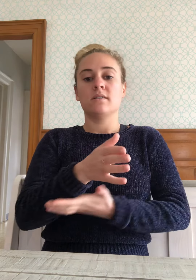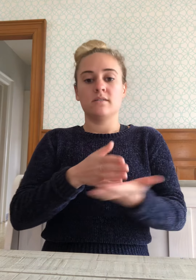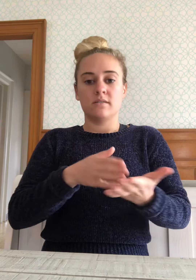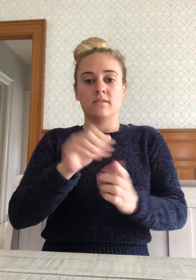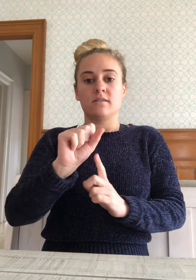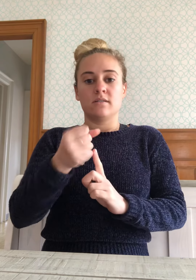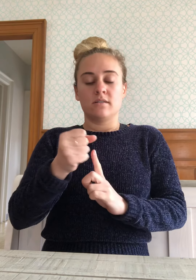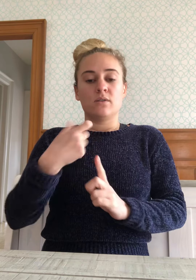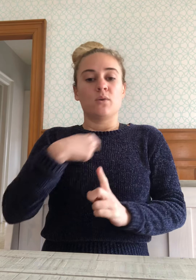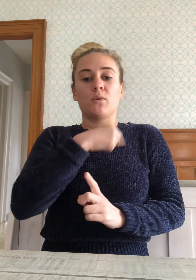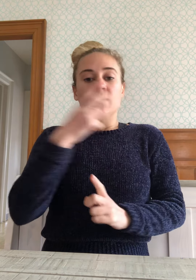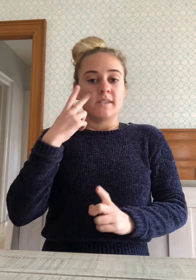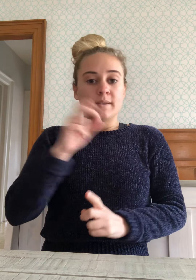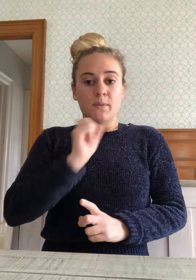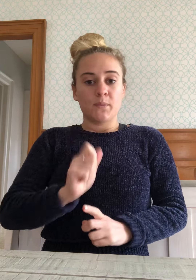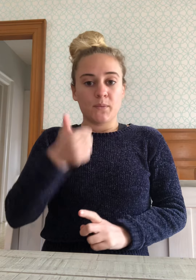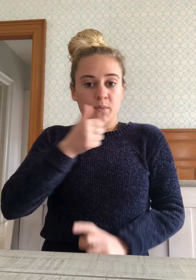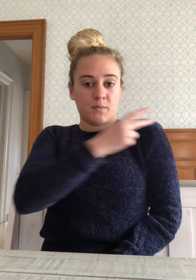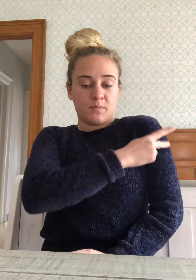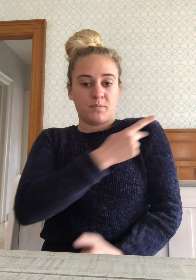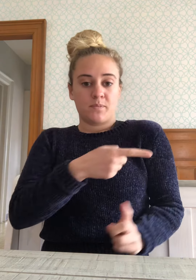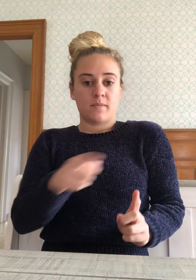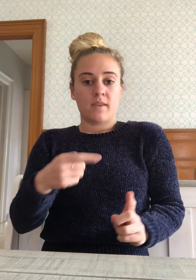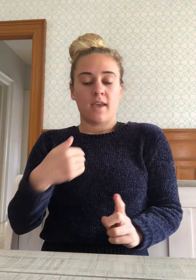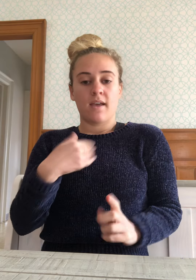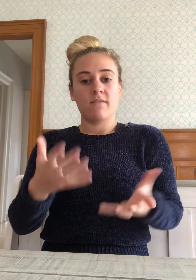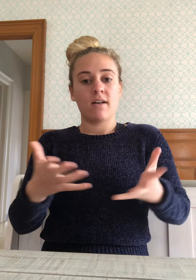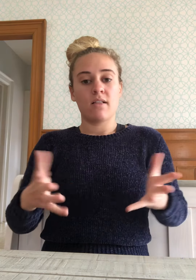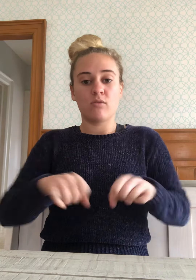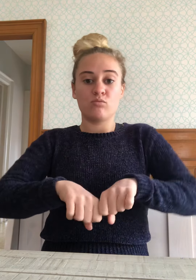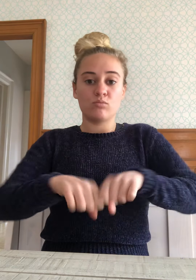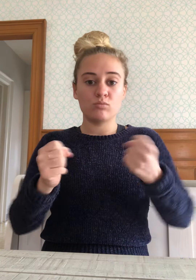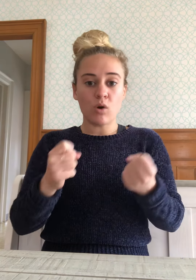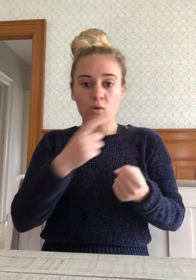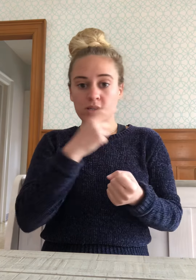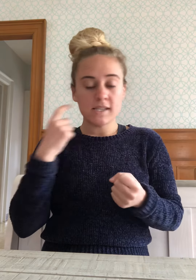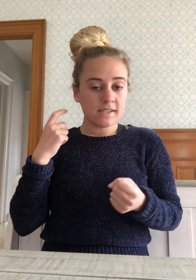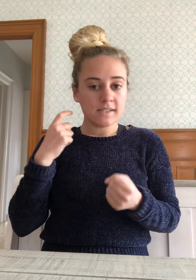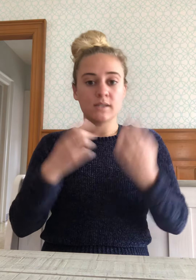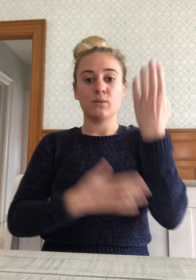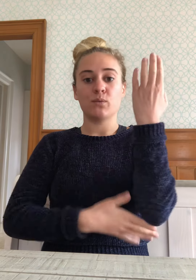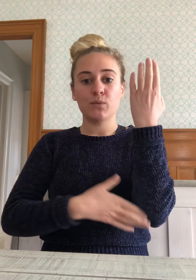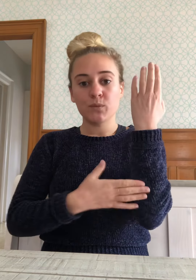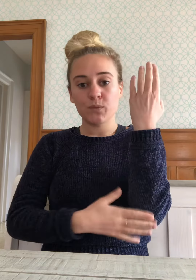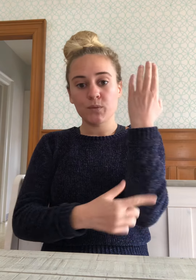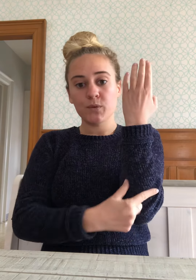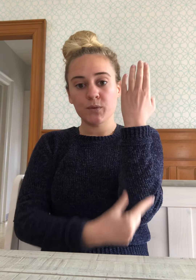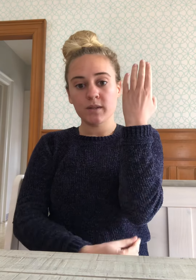patients, and they have a lot of broken teeth and root tips, and we're taking them to their first denture,